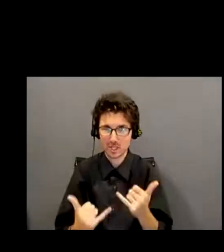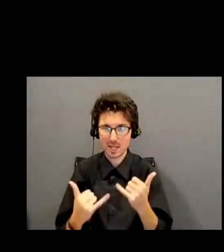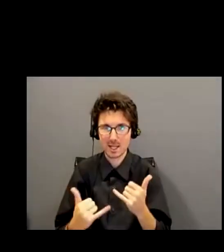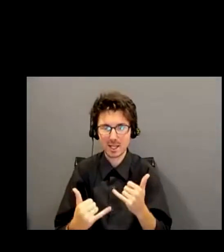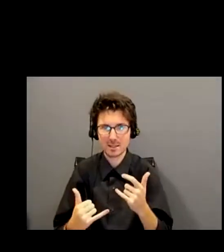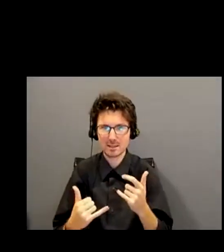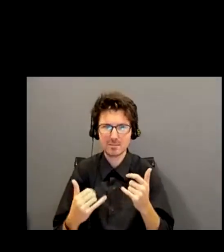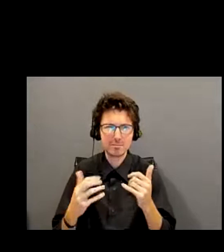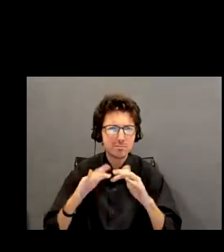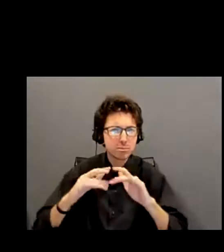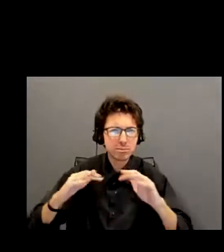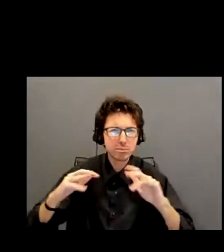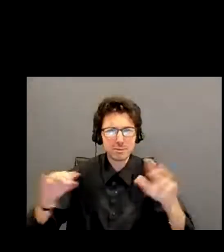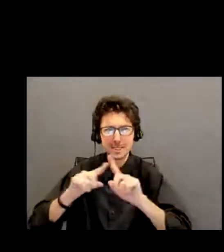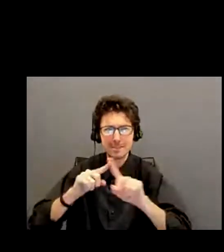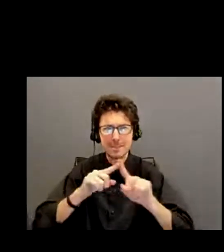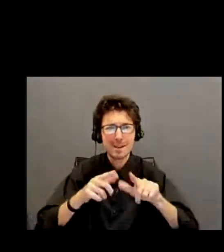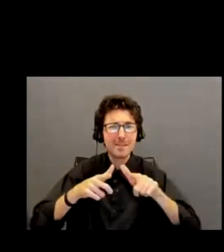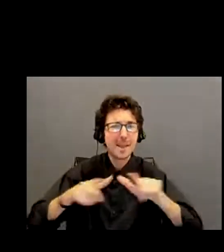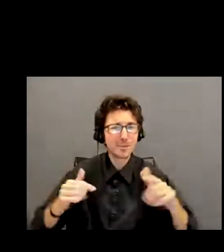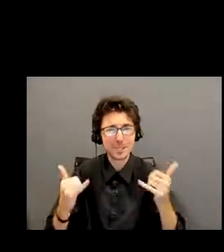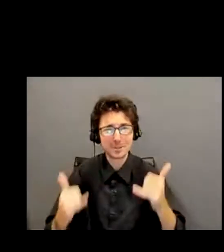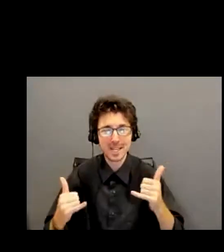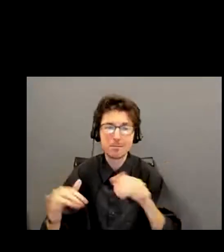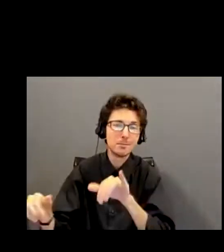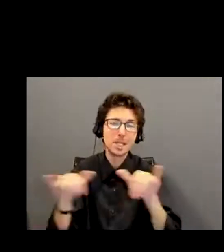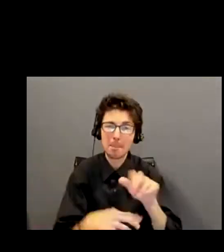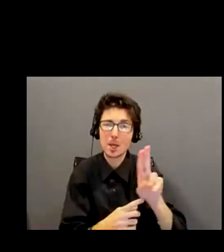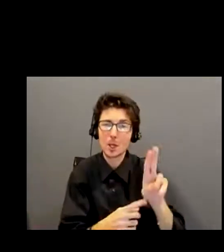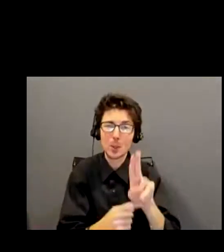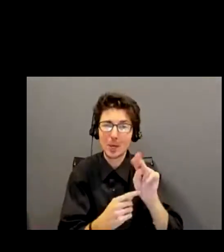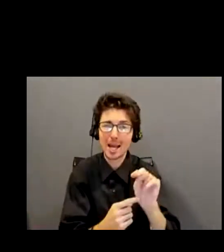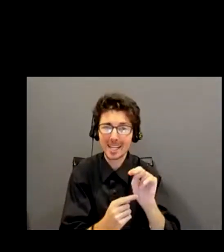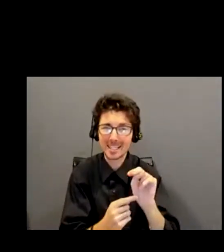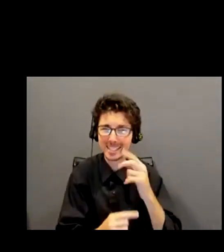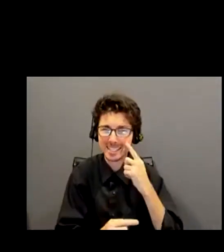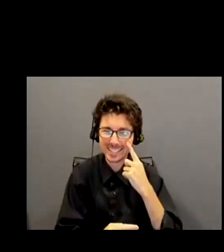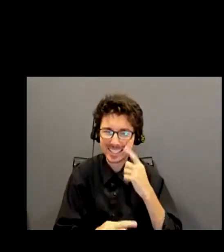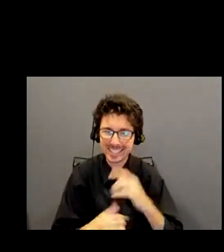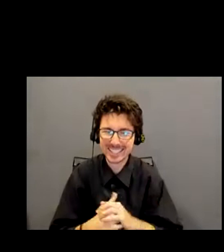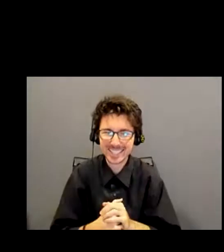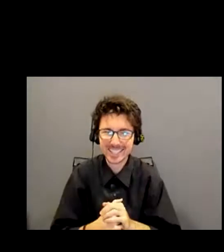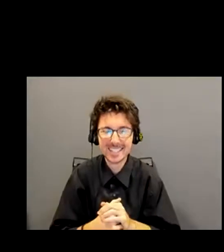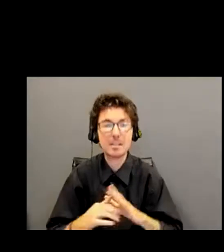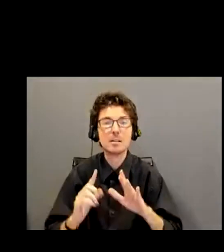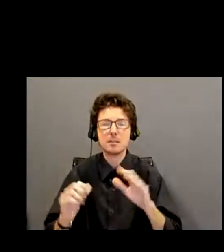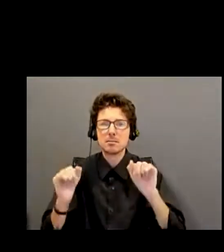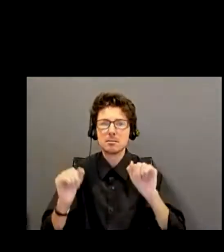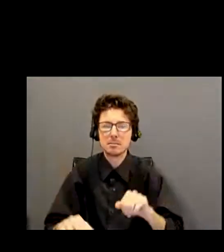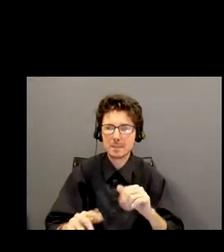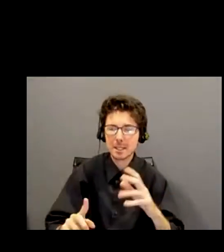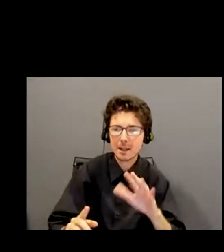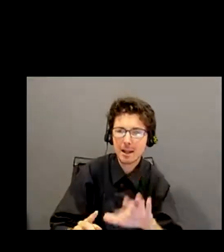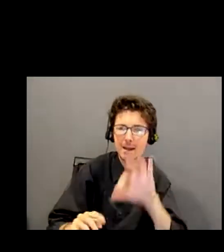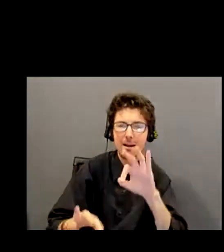campaign, almost like the UN. I am sure that every one of us could find an idea that touched our heart